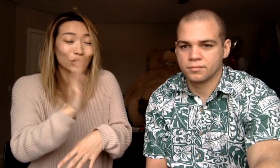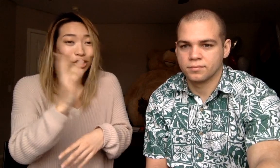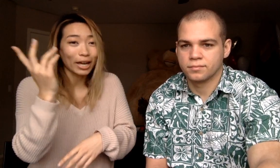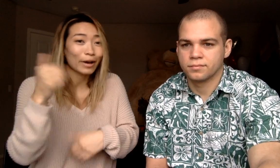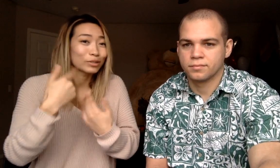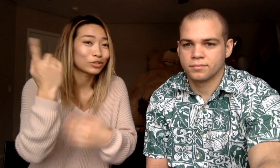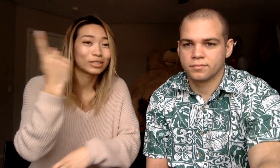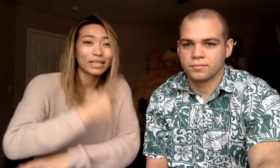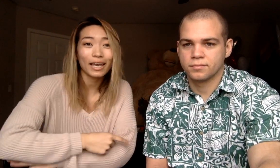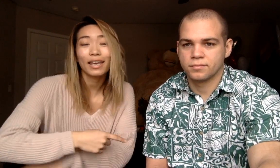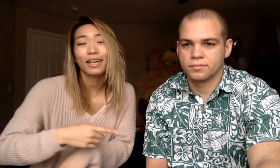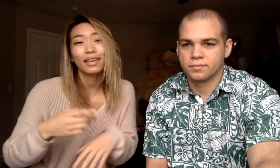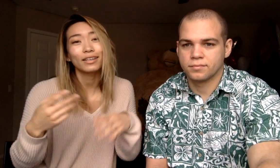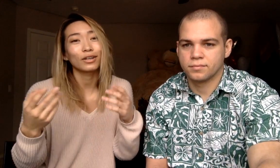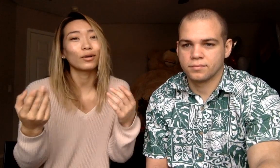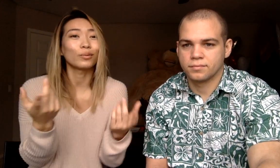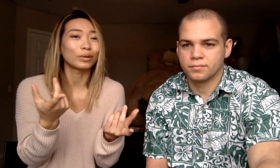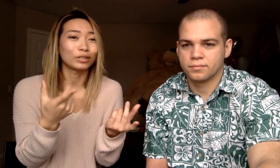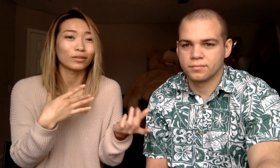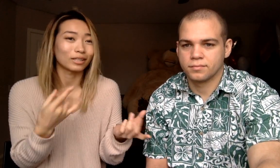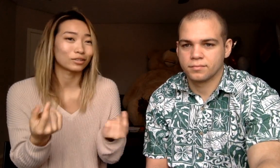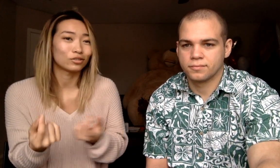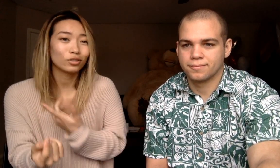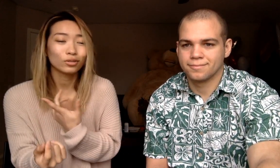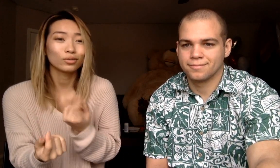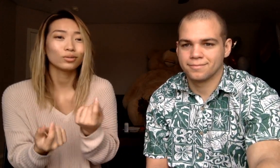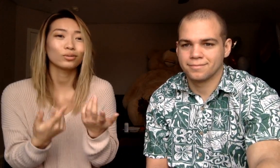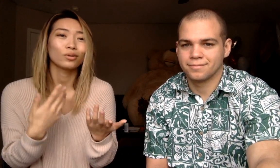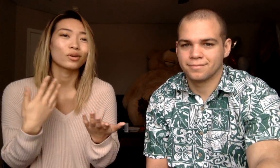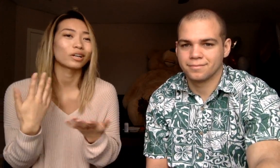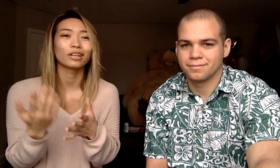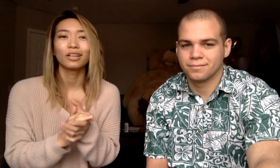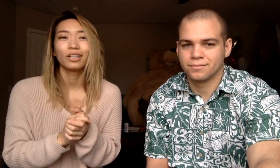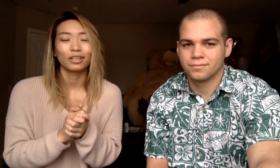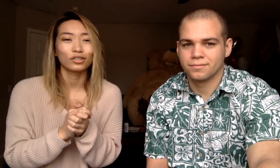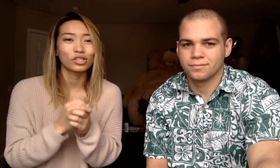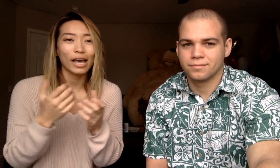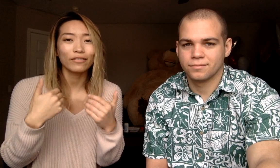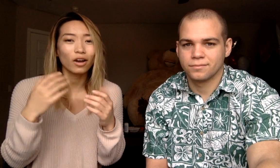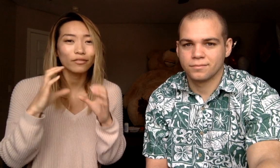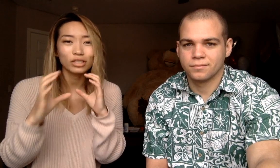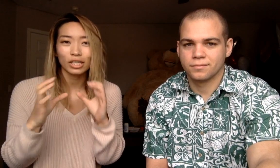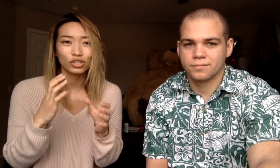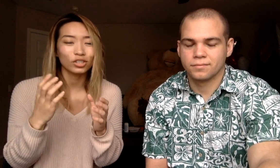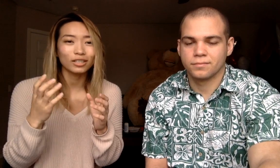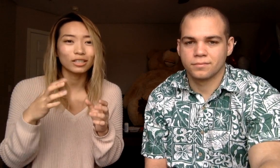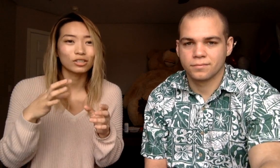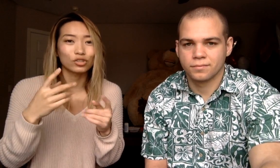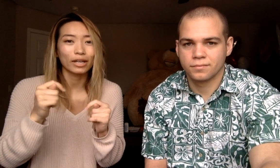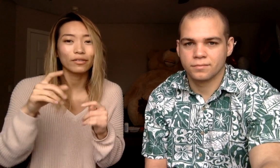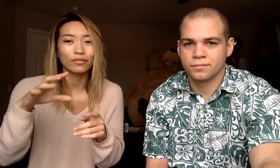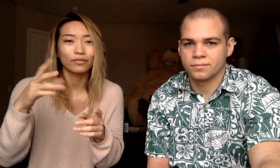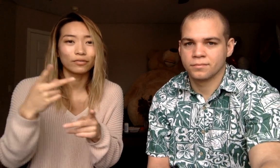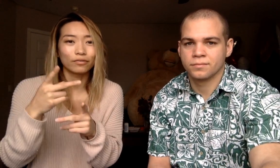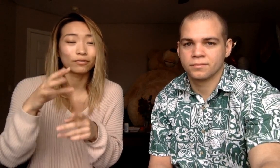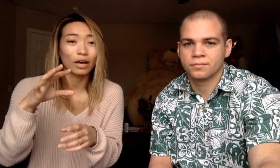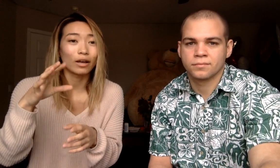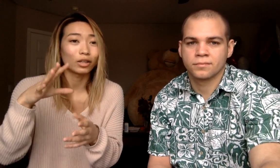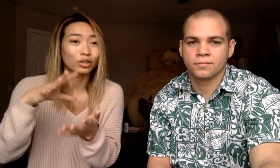how is your day? You know, what do you like to do? Or, you know, just have a conversation and try to learn